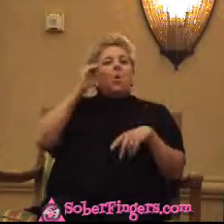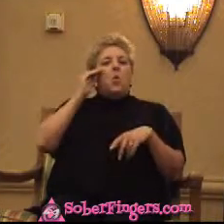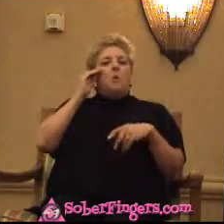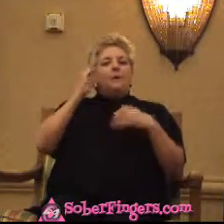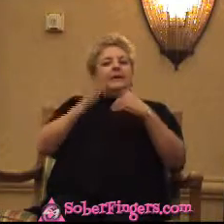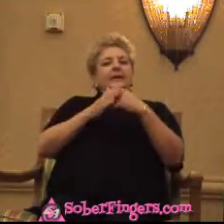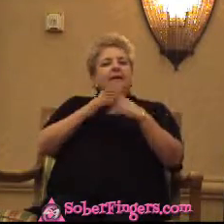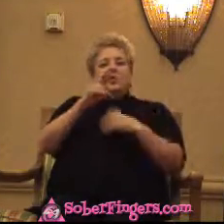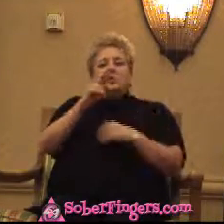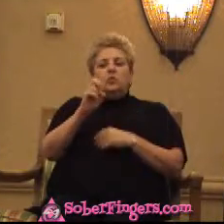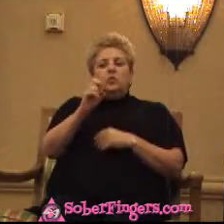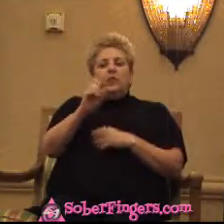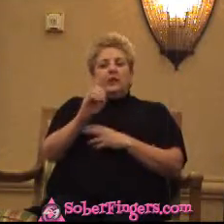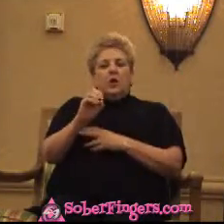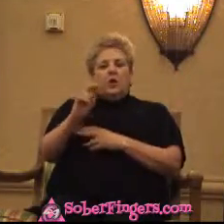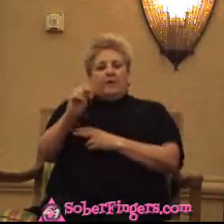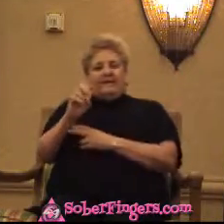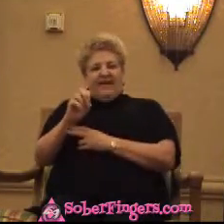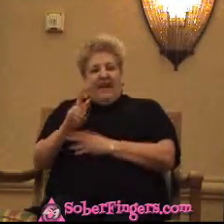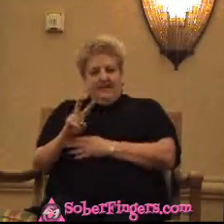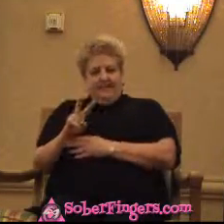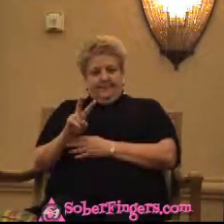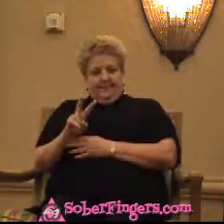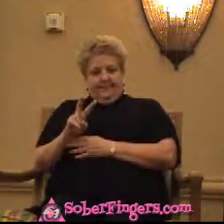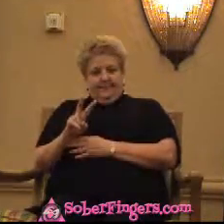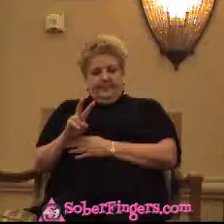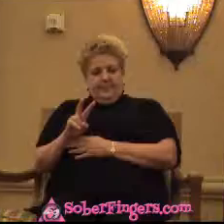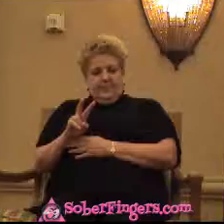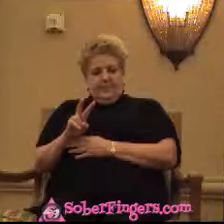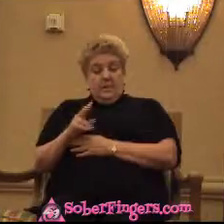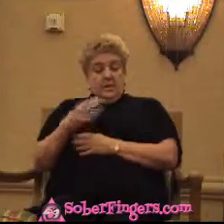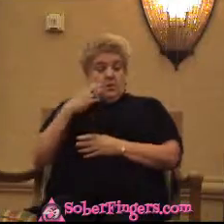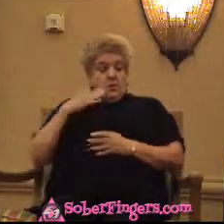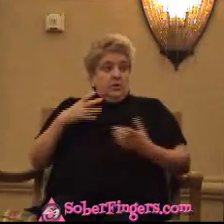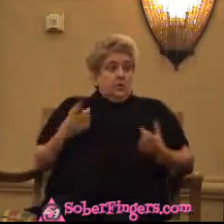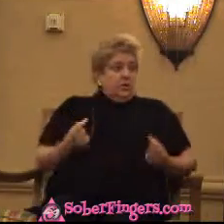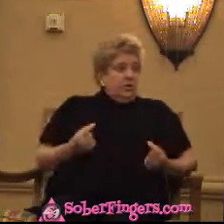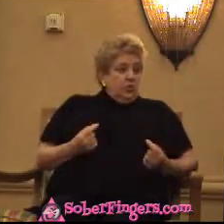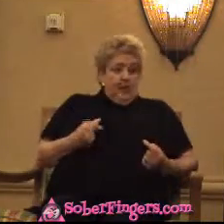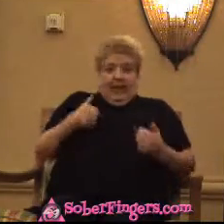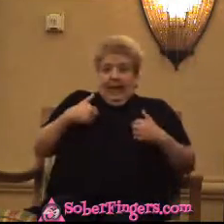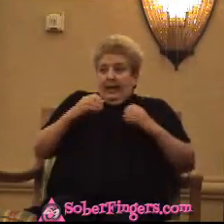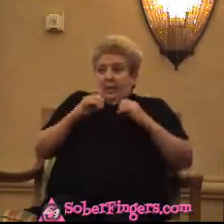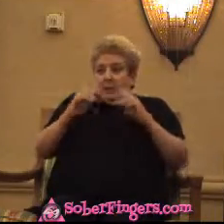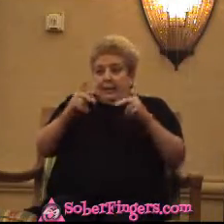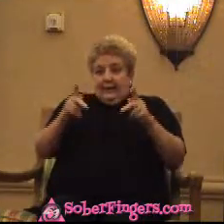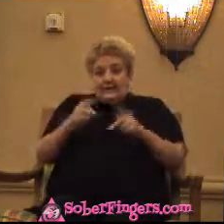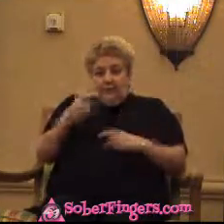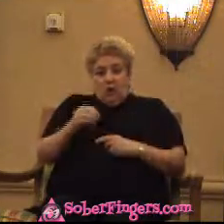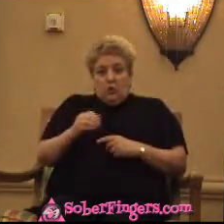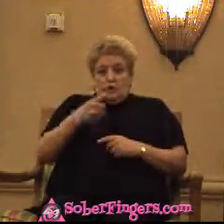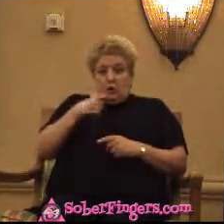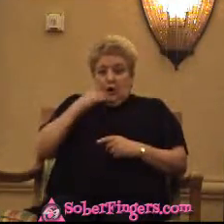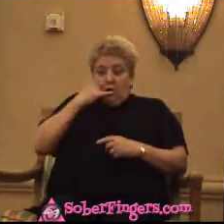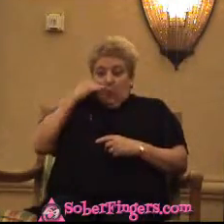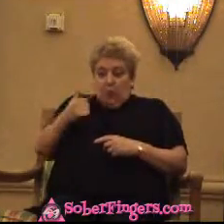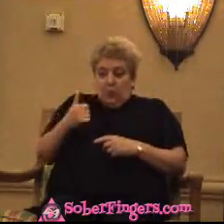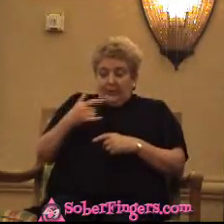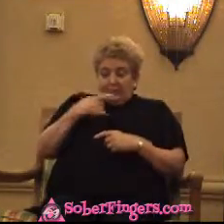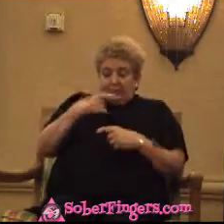Reno. And I didn't know what the hell to do. I had no place to go. What am I going to do? So I called her and said, you know, Reno's always